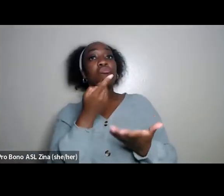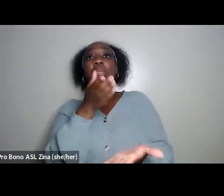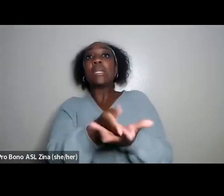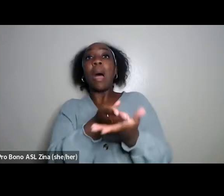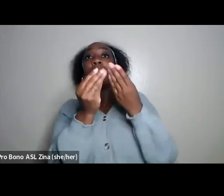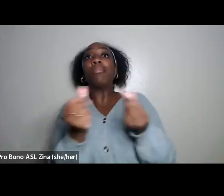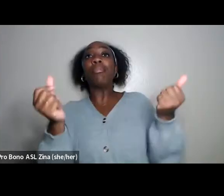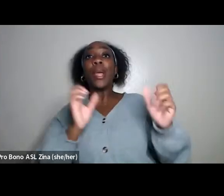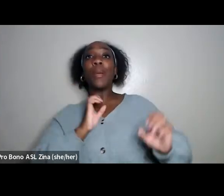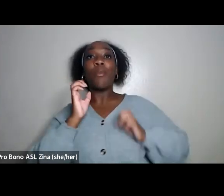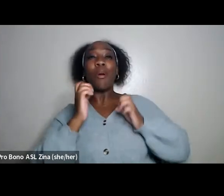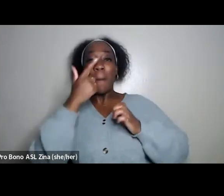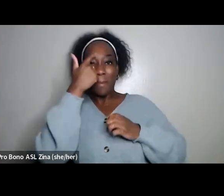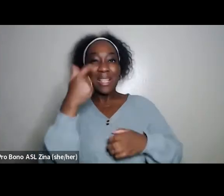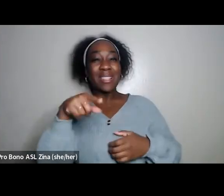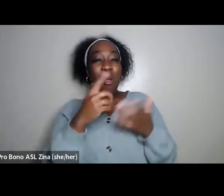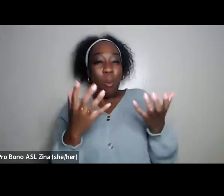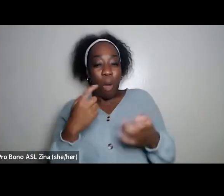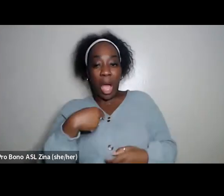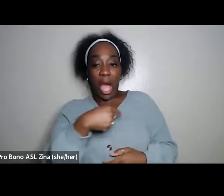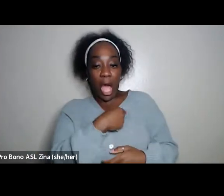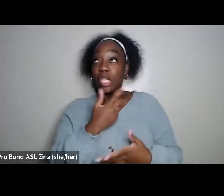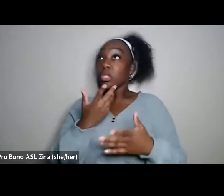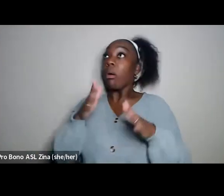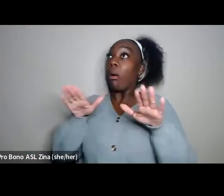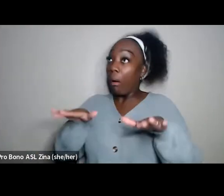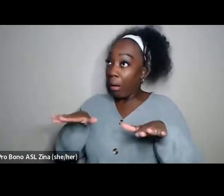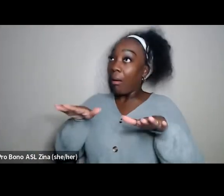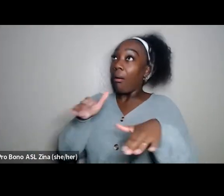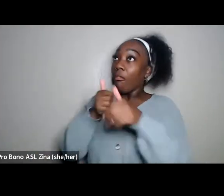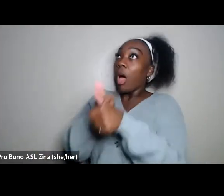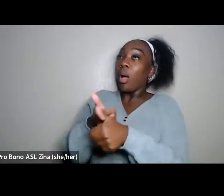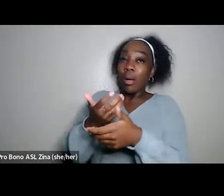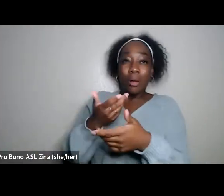right? So, you know, we're telling people